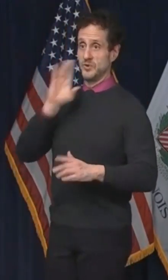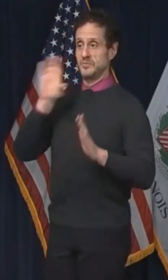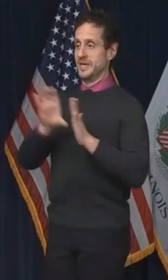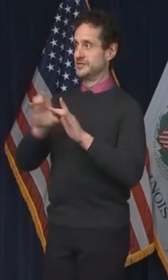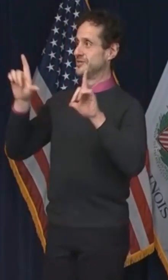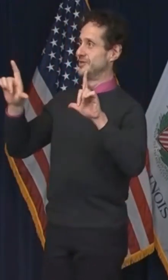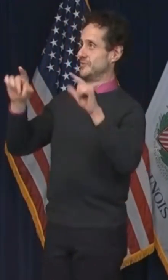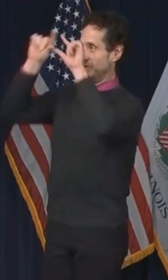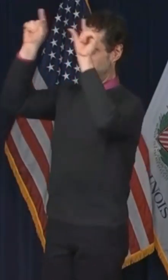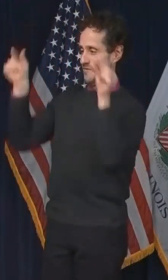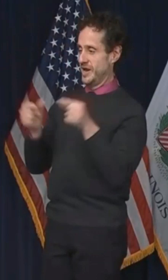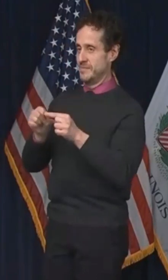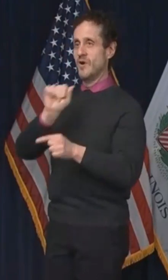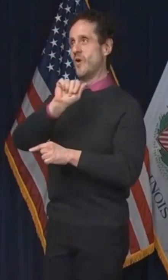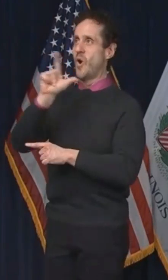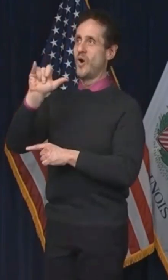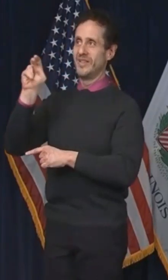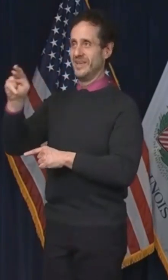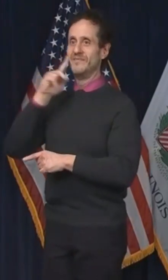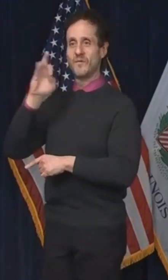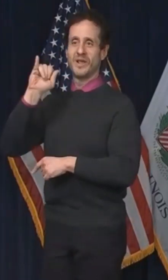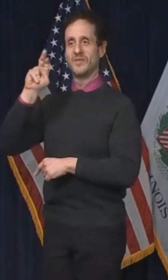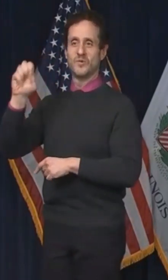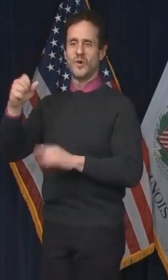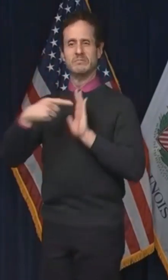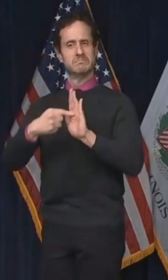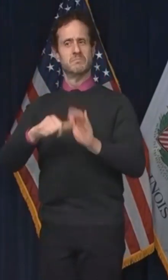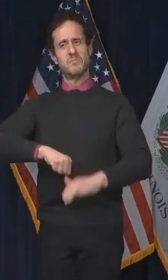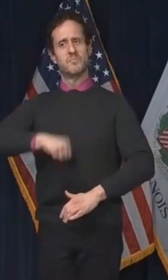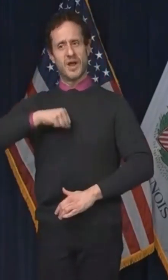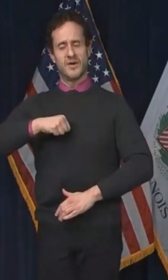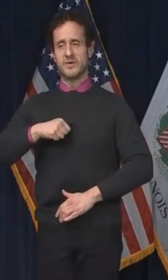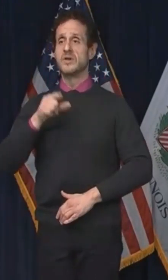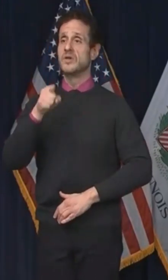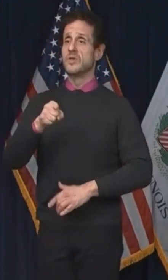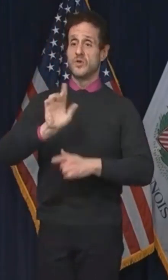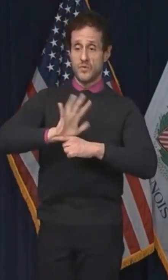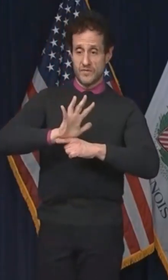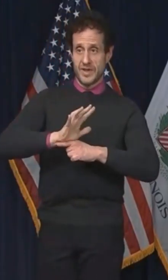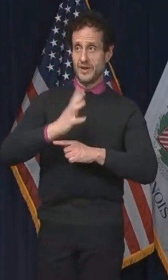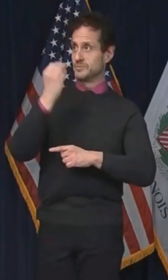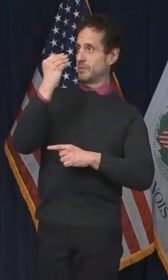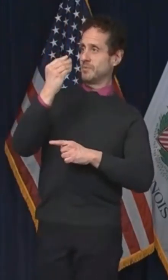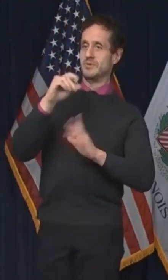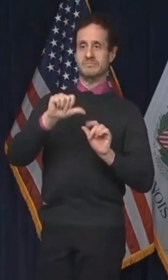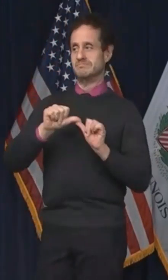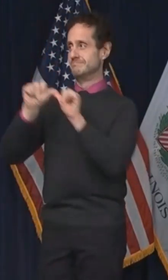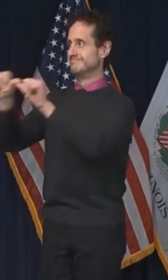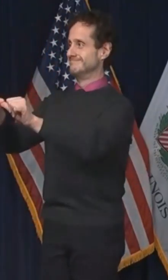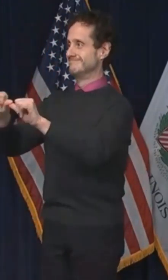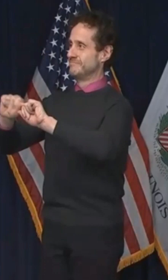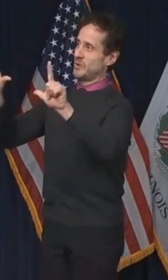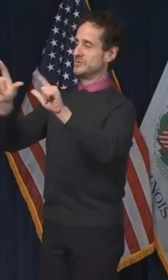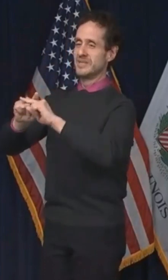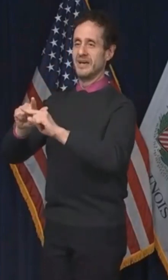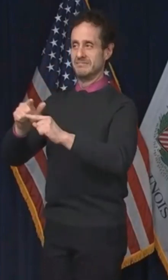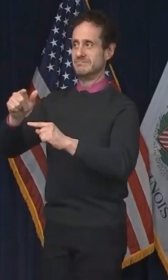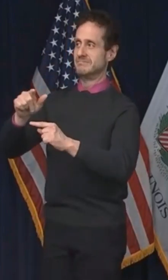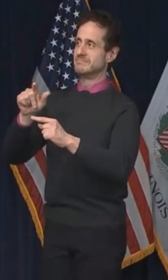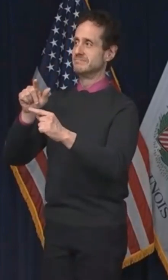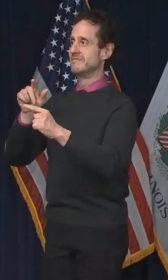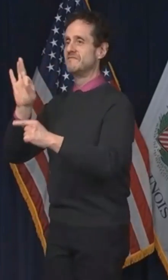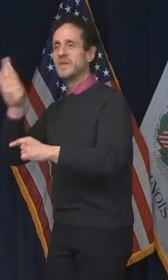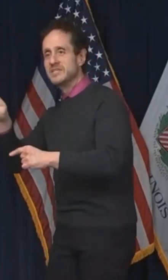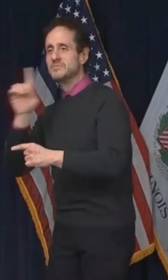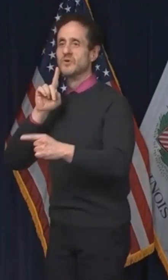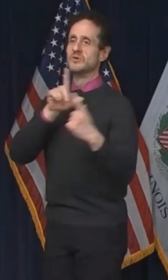In for Illinois" proudly. Post your own videos on social media demonstrating your pride. Be